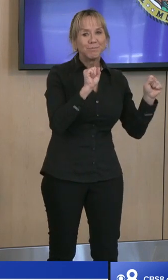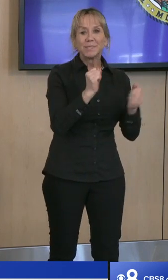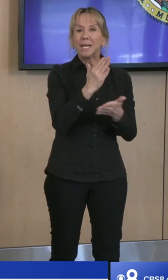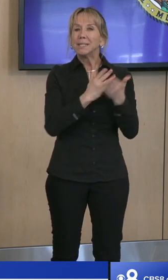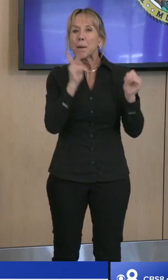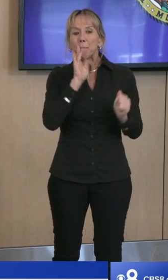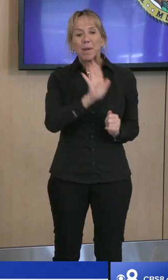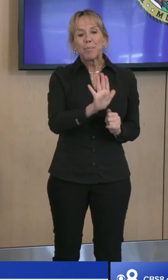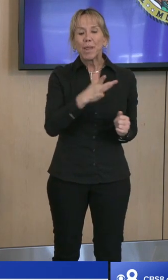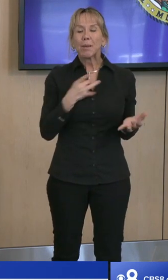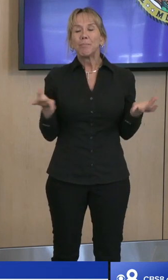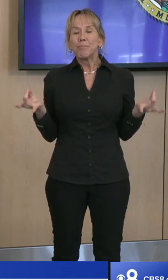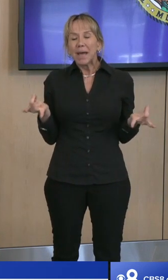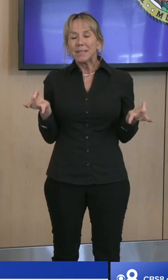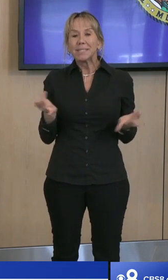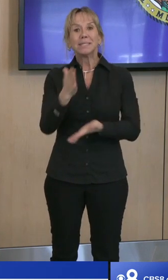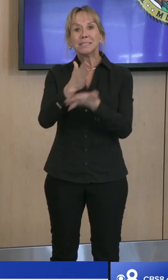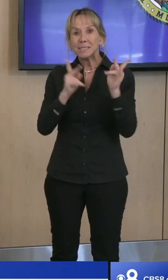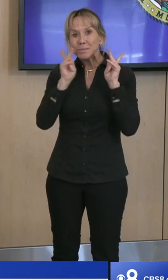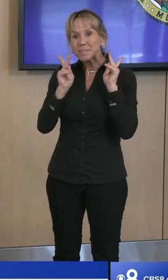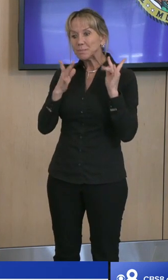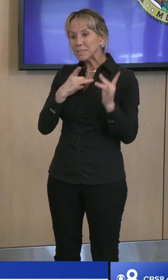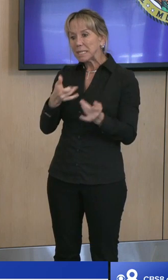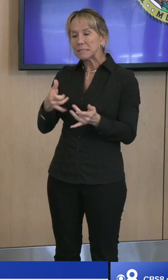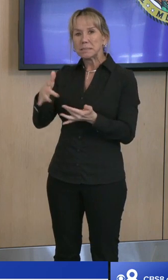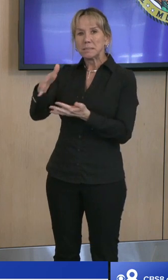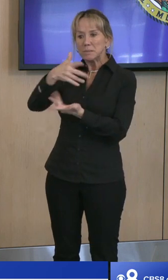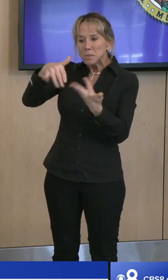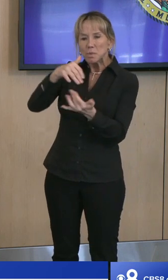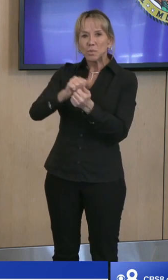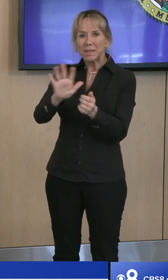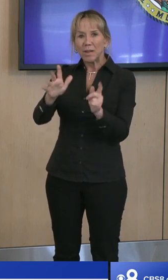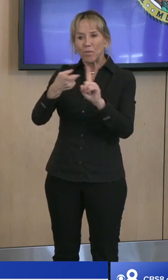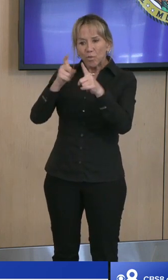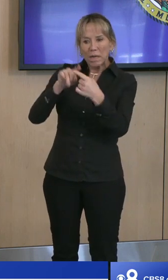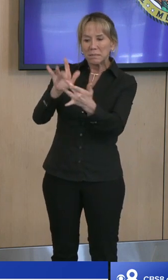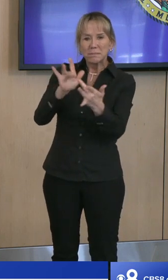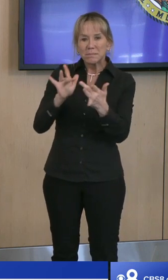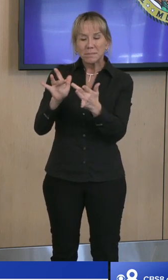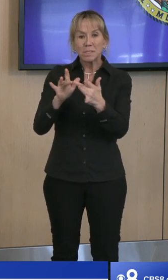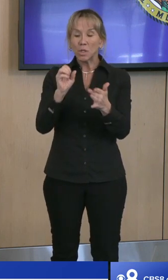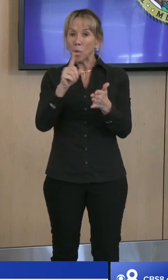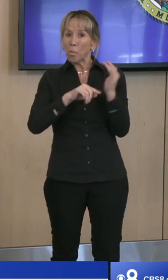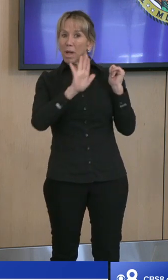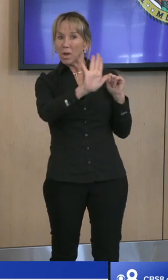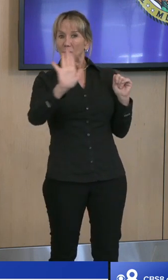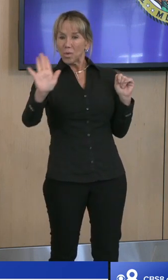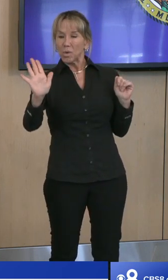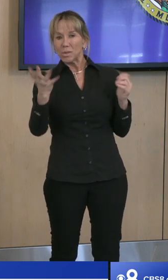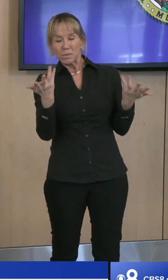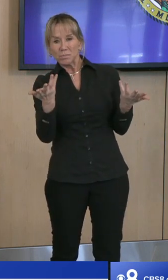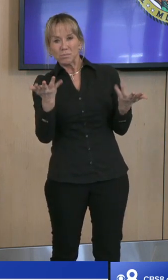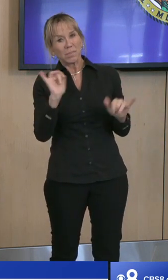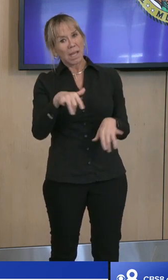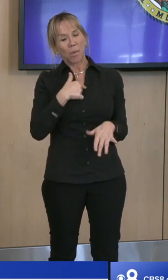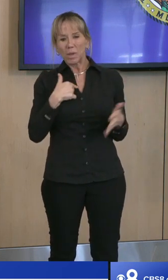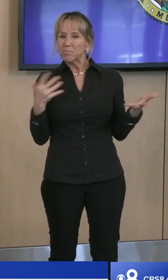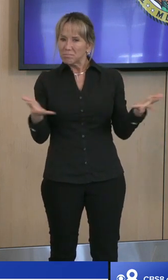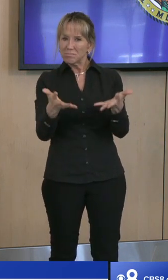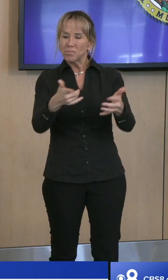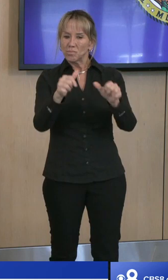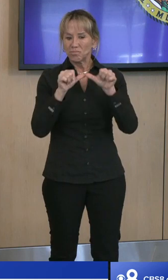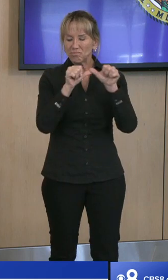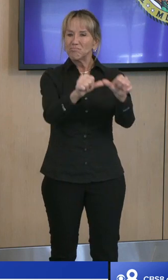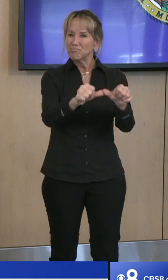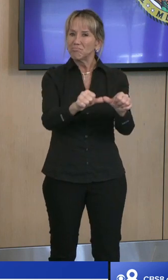need to stay connected to friends. So whatever your method of coping is, we want and encourage people to do that. I've